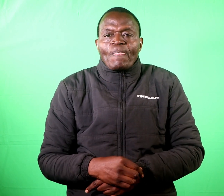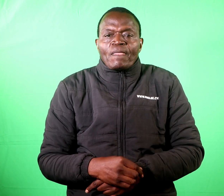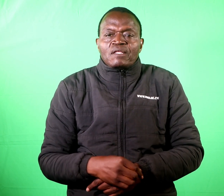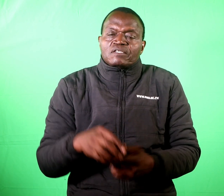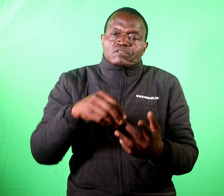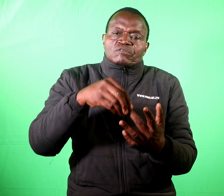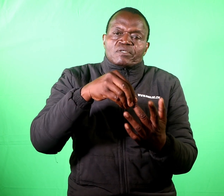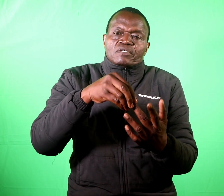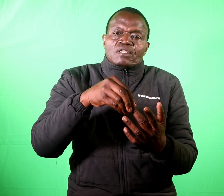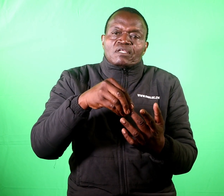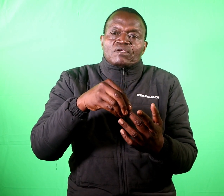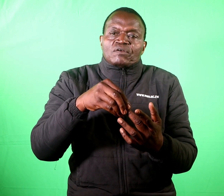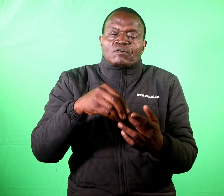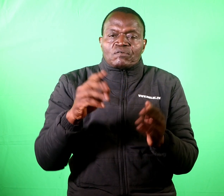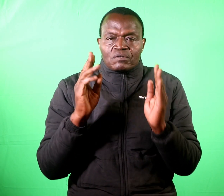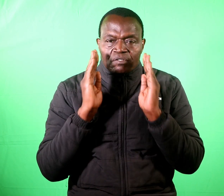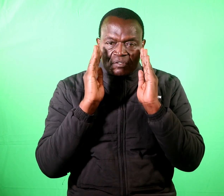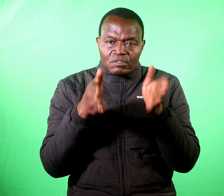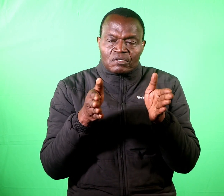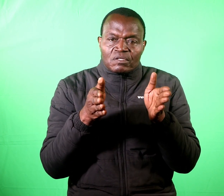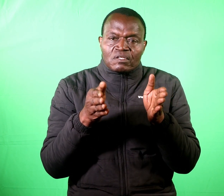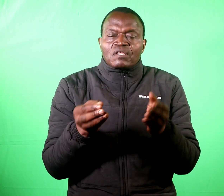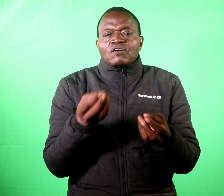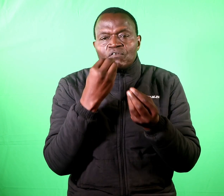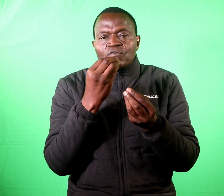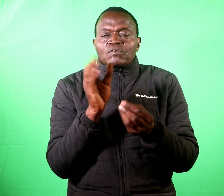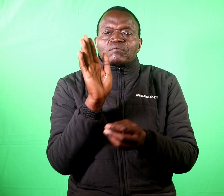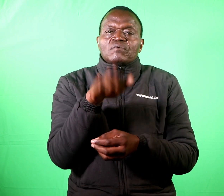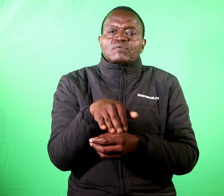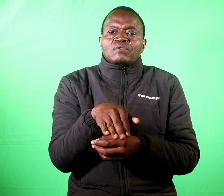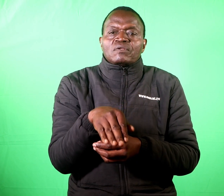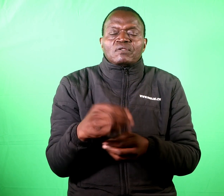particularly of ensuring a food surplus economy.